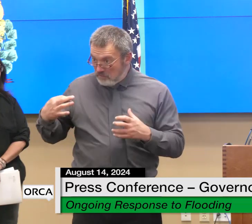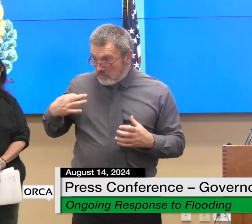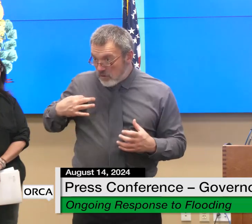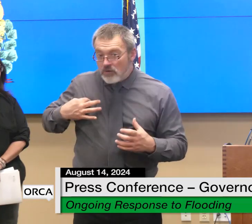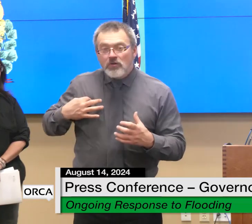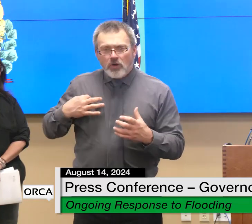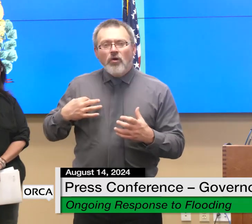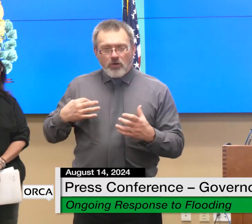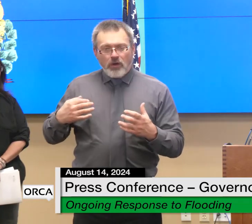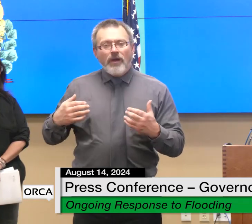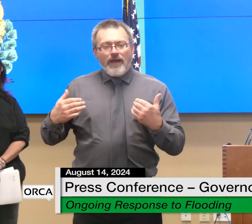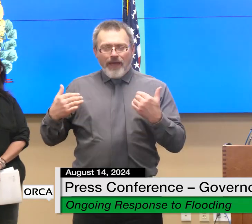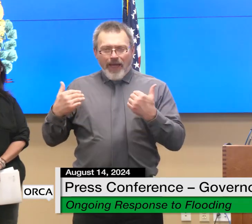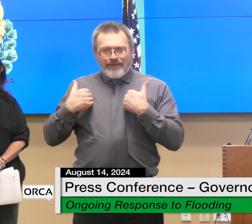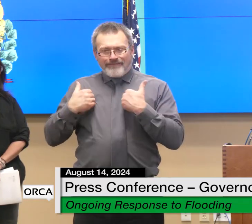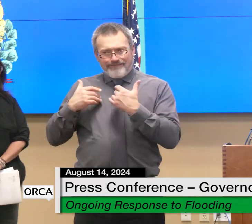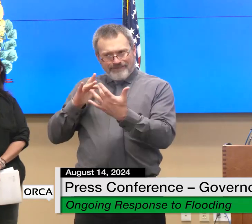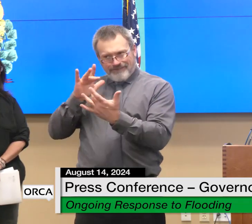sign up at